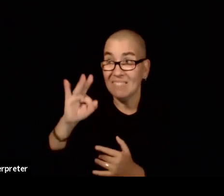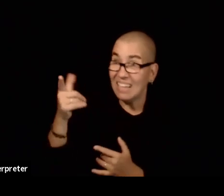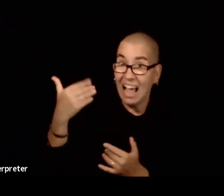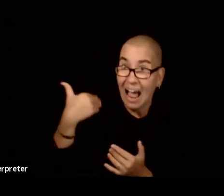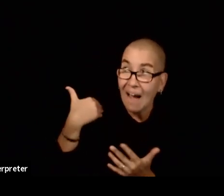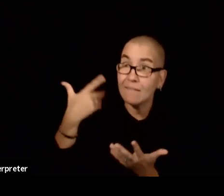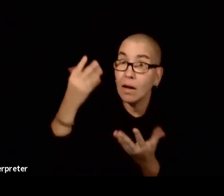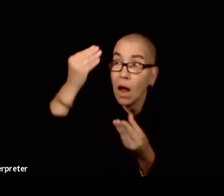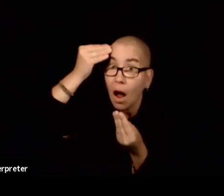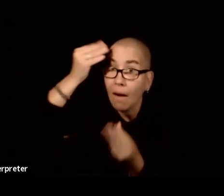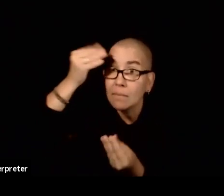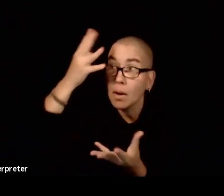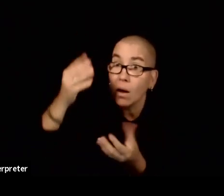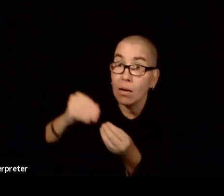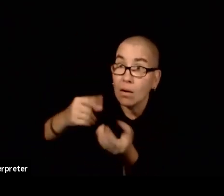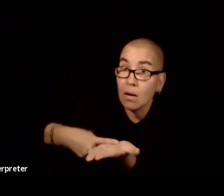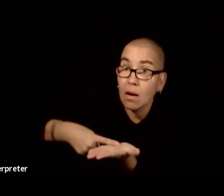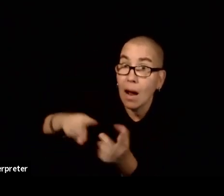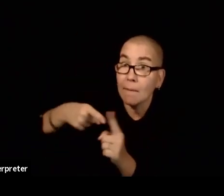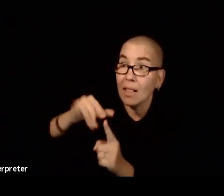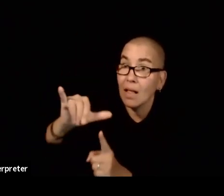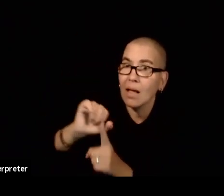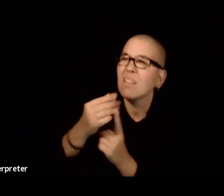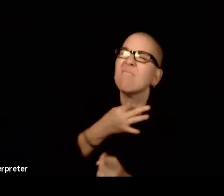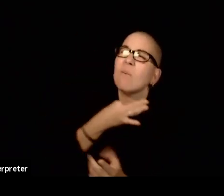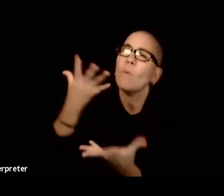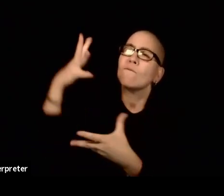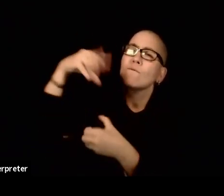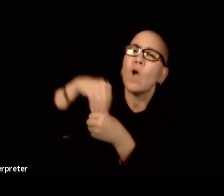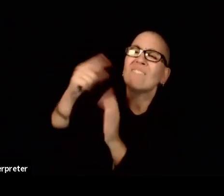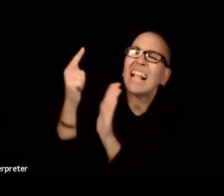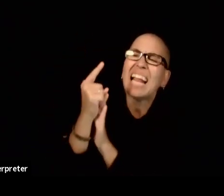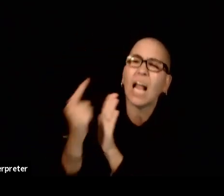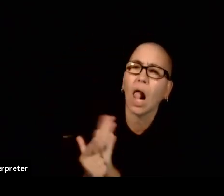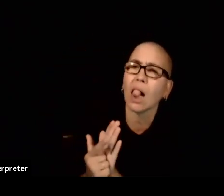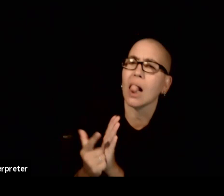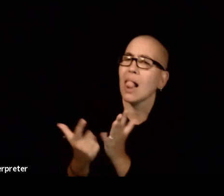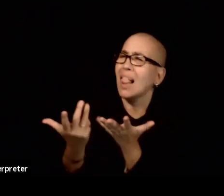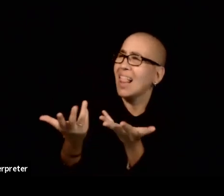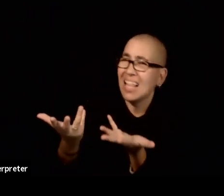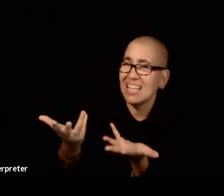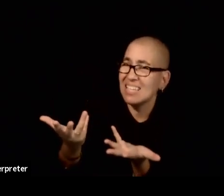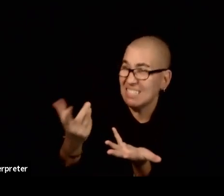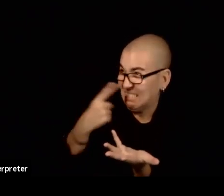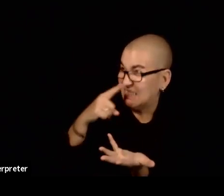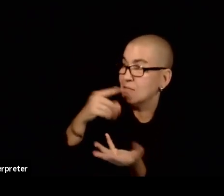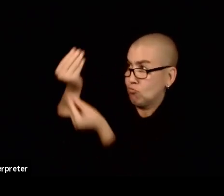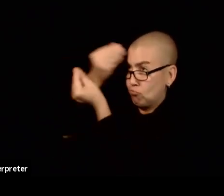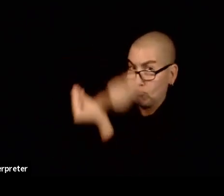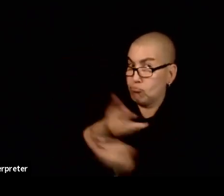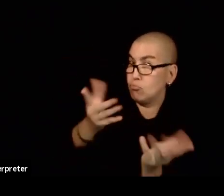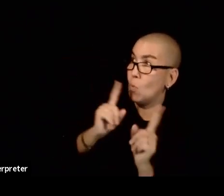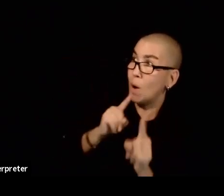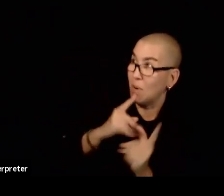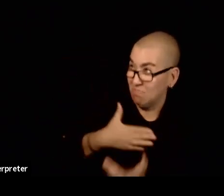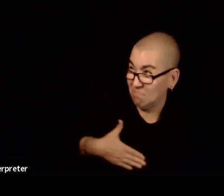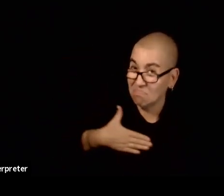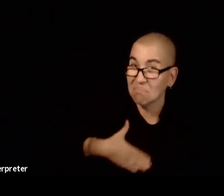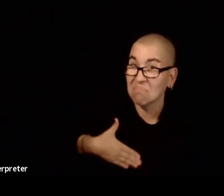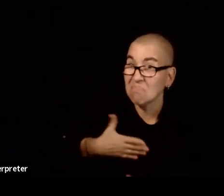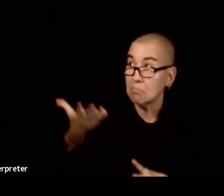protocols, legal protocols, as it were, on those kind of cases, because I assume we might have more of them. On